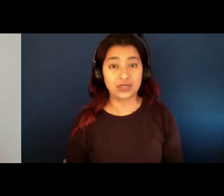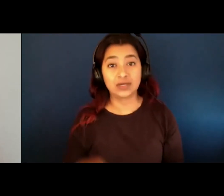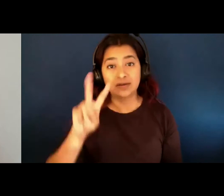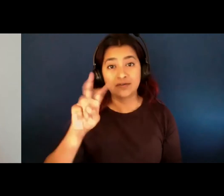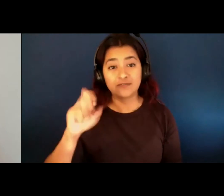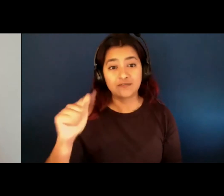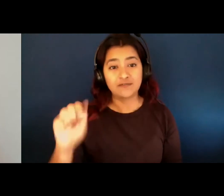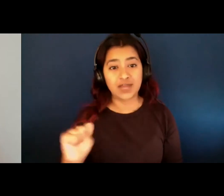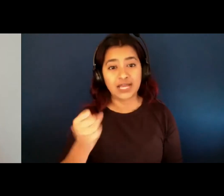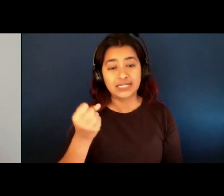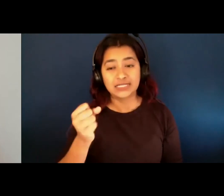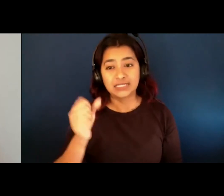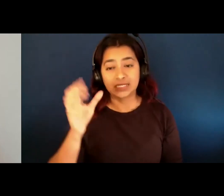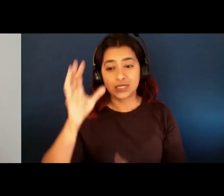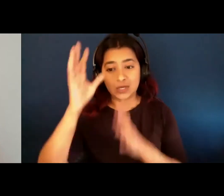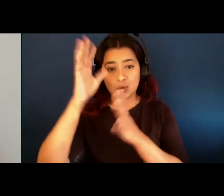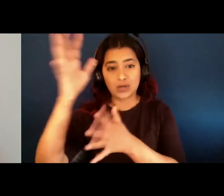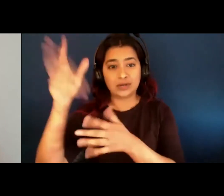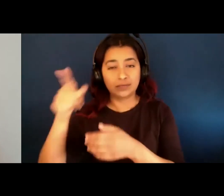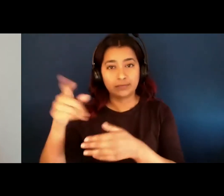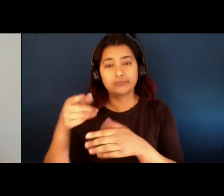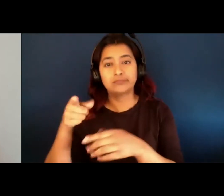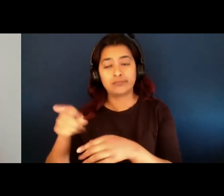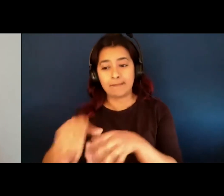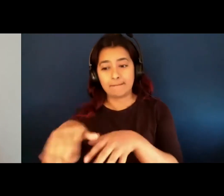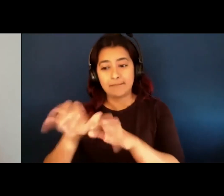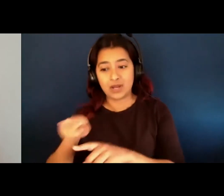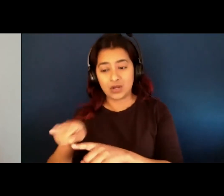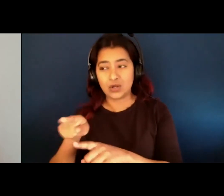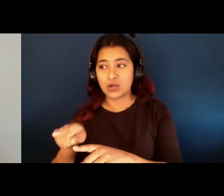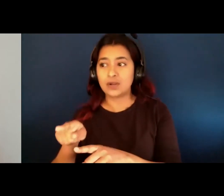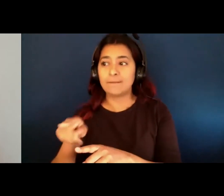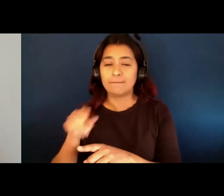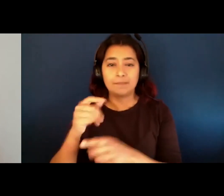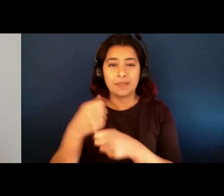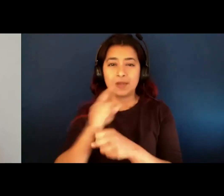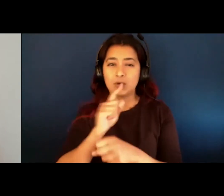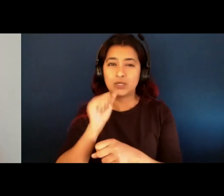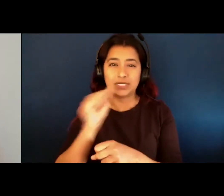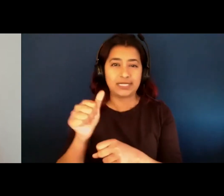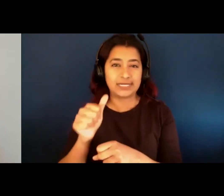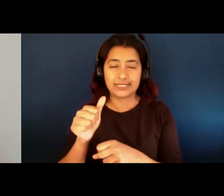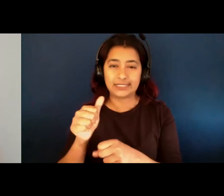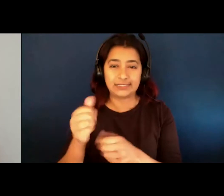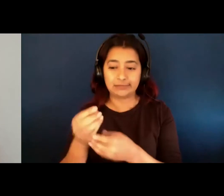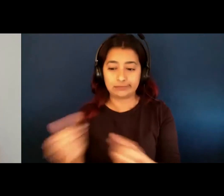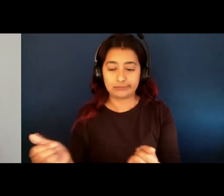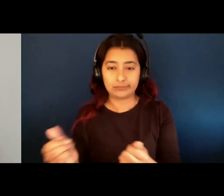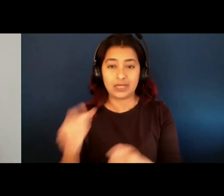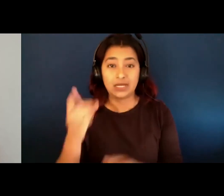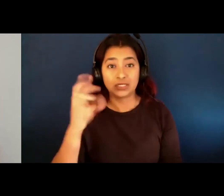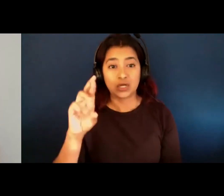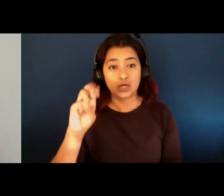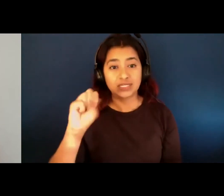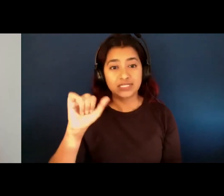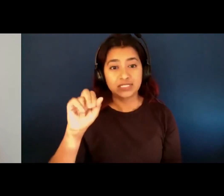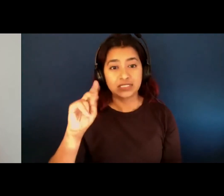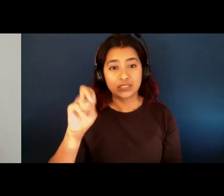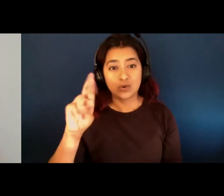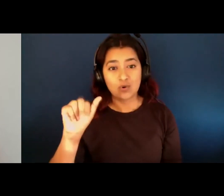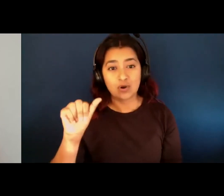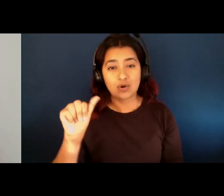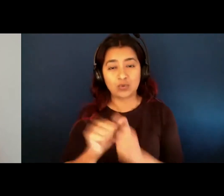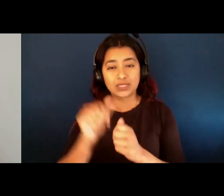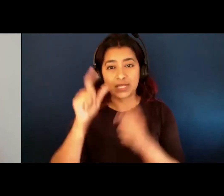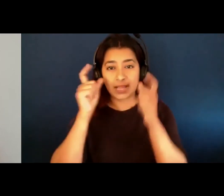grandparents ferried her to Dr. Sonora to make sure she didn't fade too soon. Dr. Sonora with the glasses that